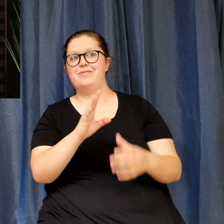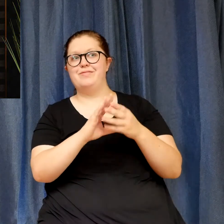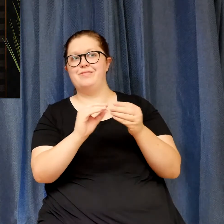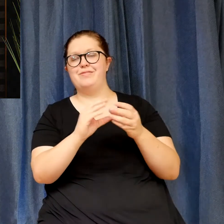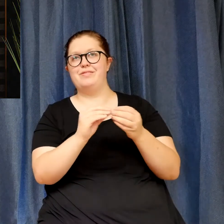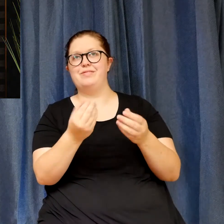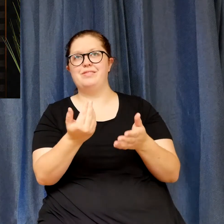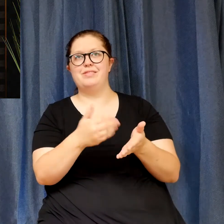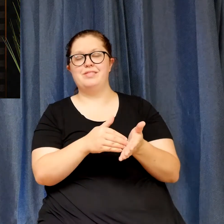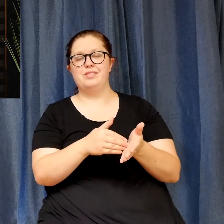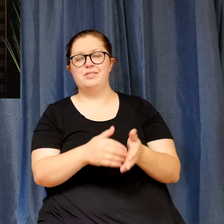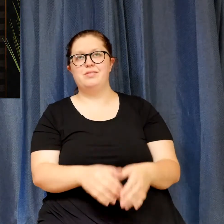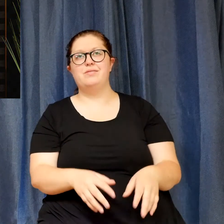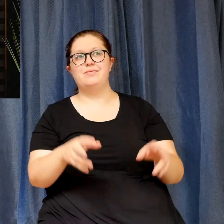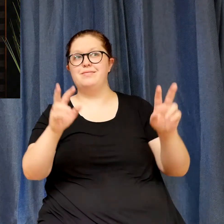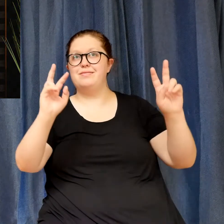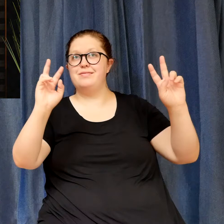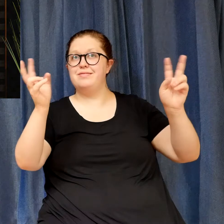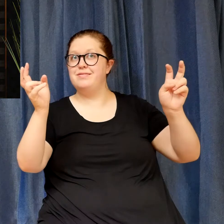say that again.